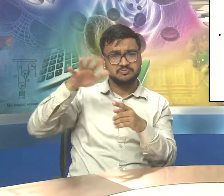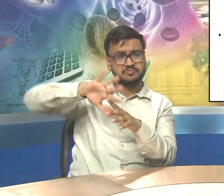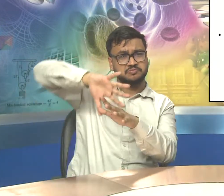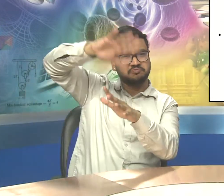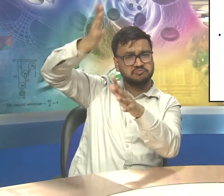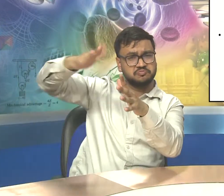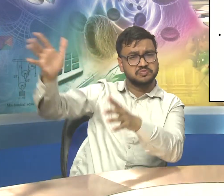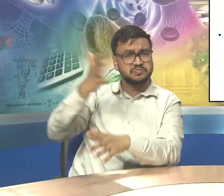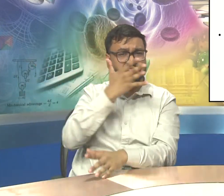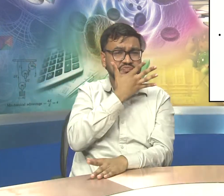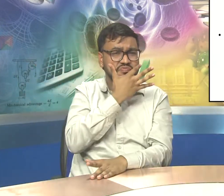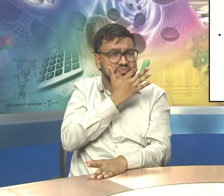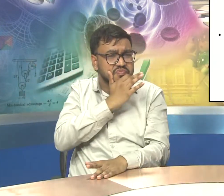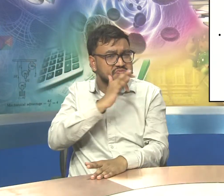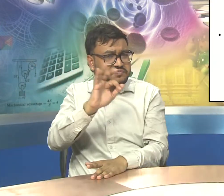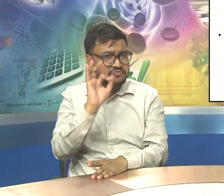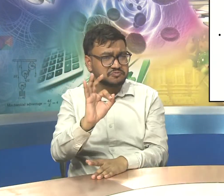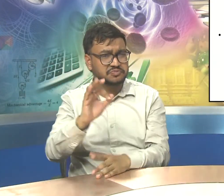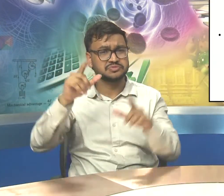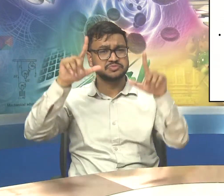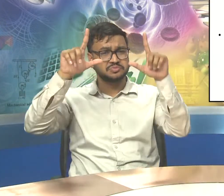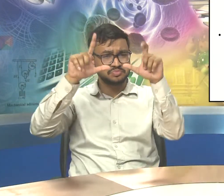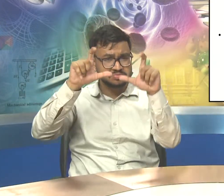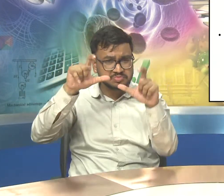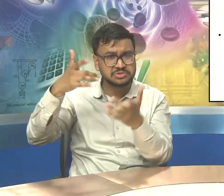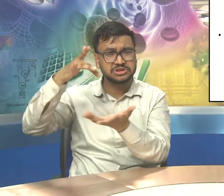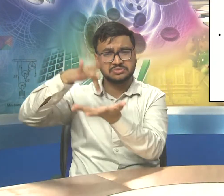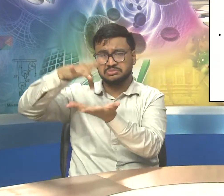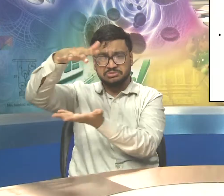We can talk about houses, mountains,